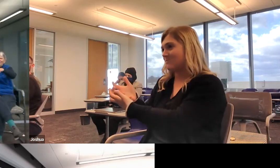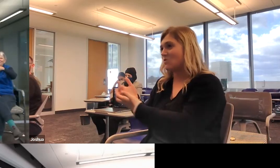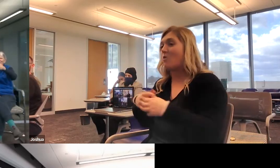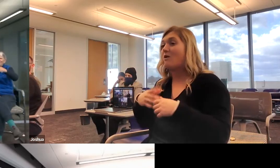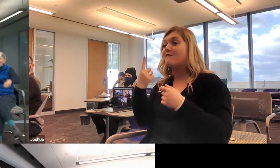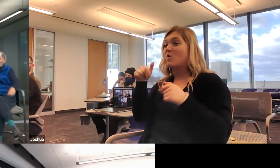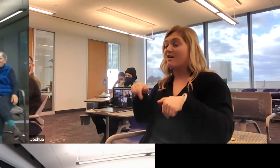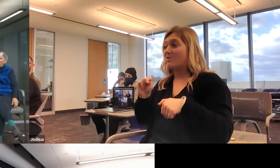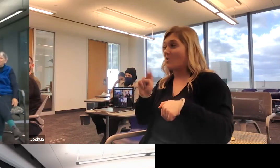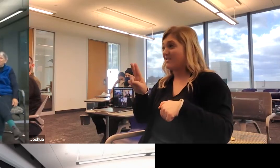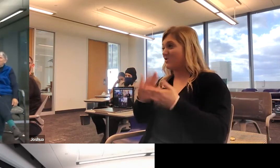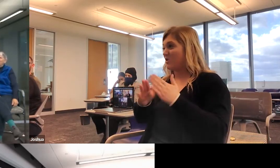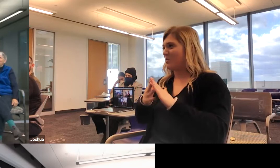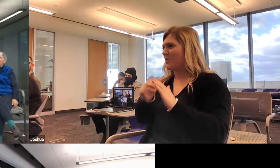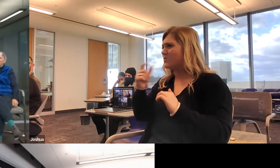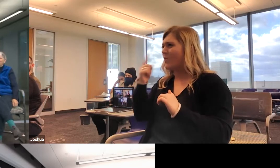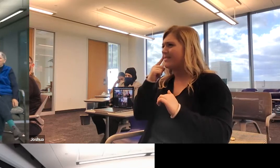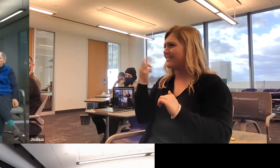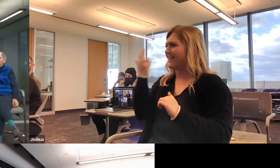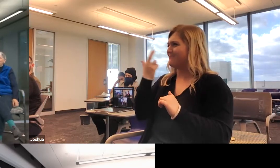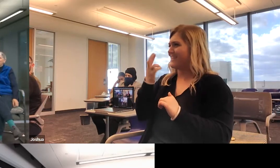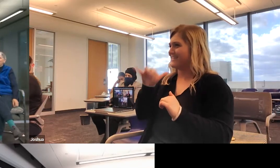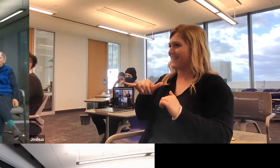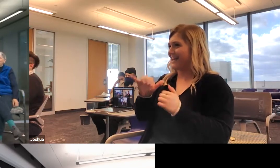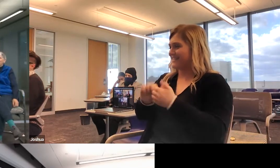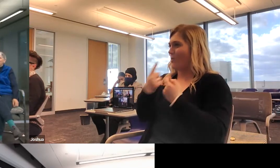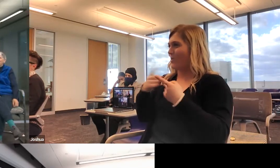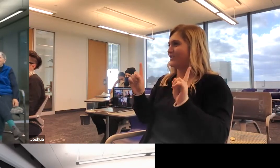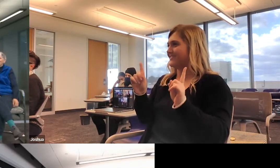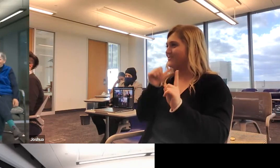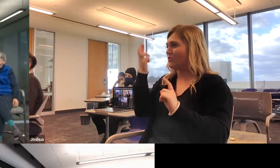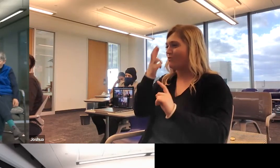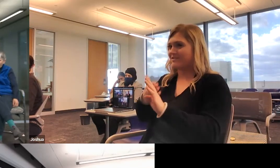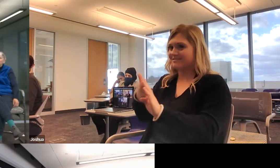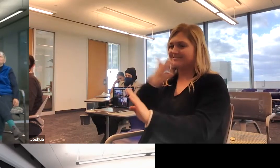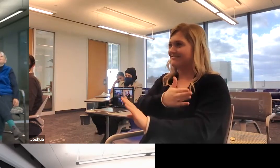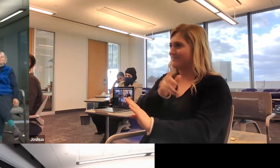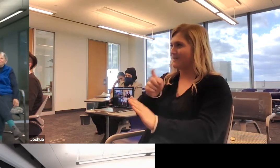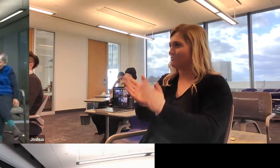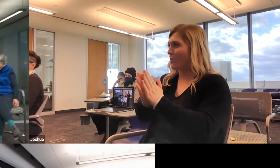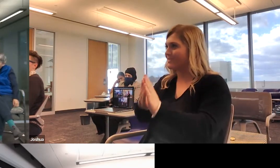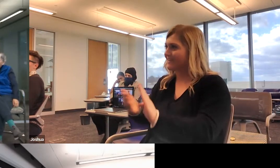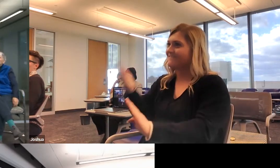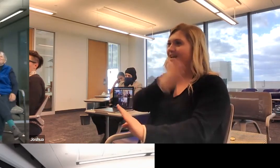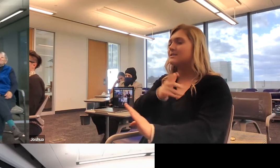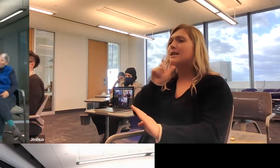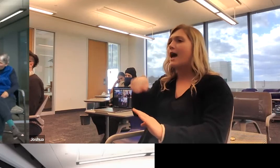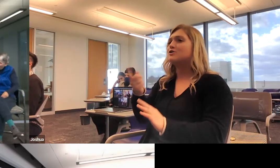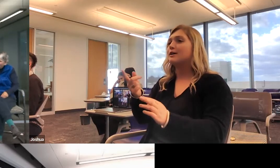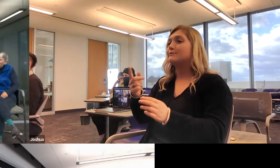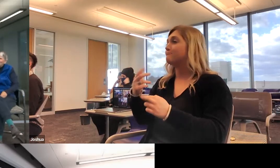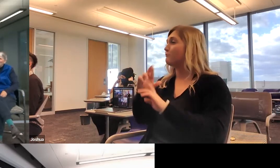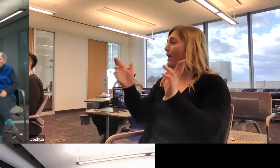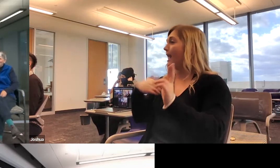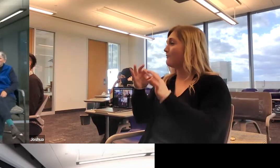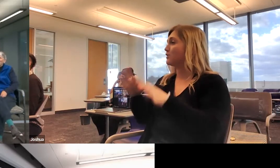for the Northeastern community, I don't think they really realize that is how it works. Like we don't just have people